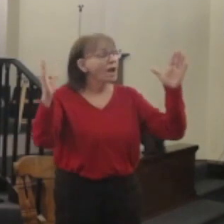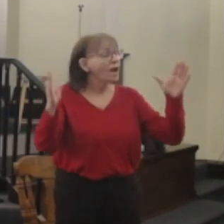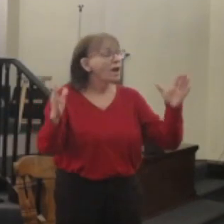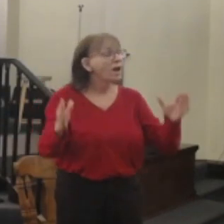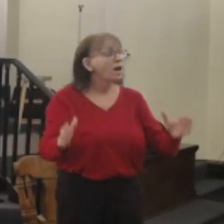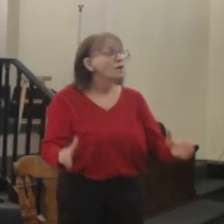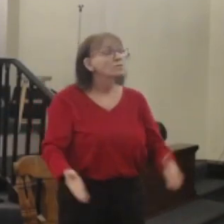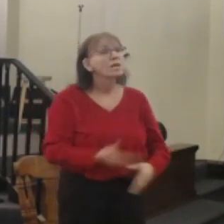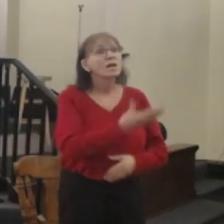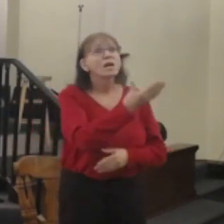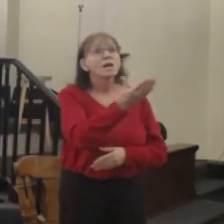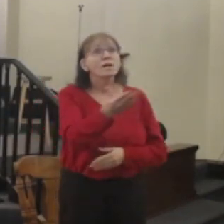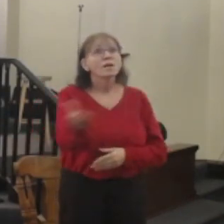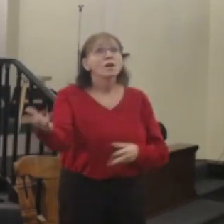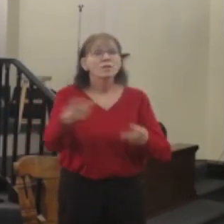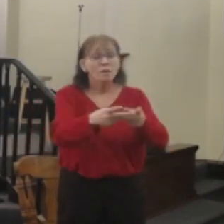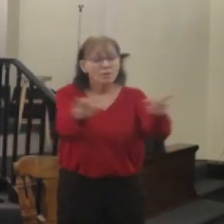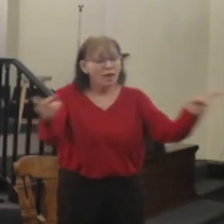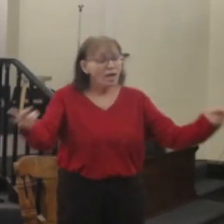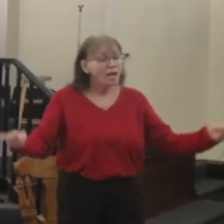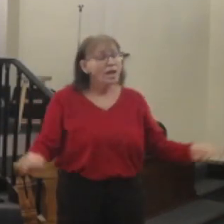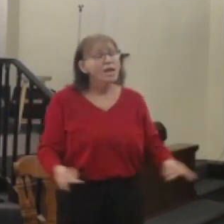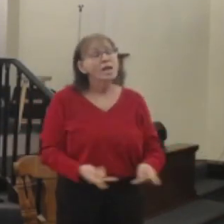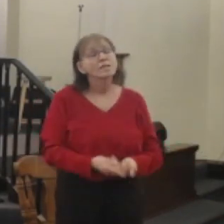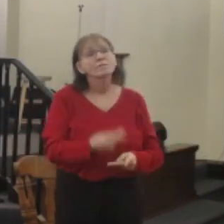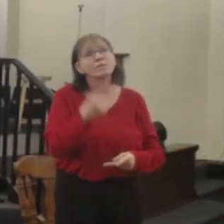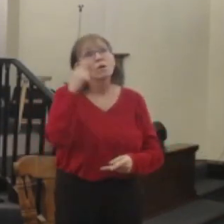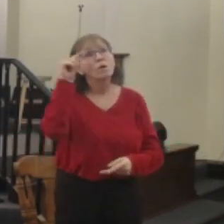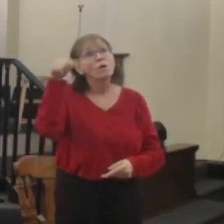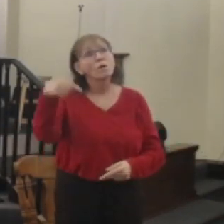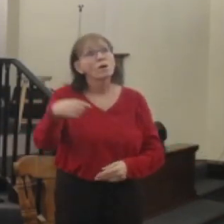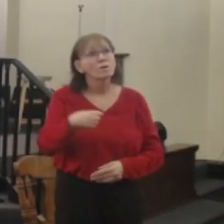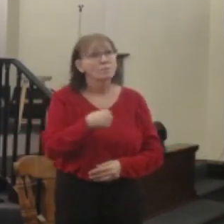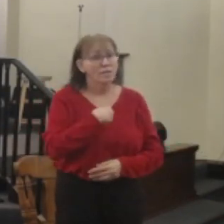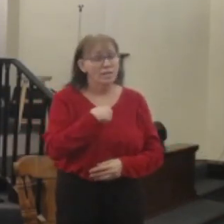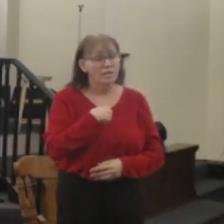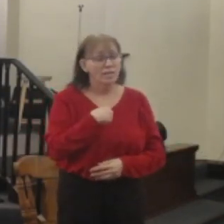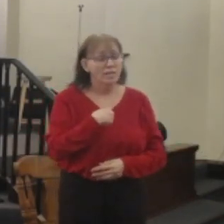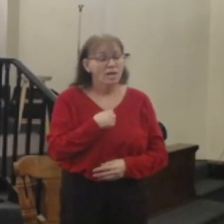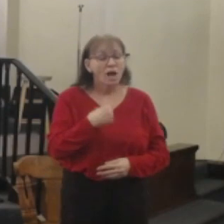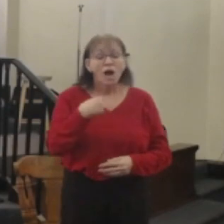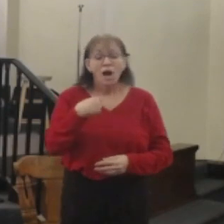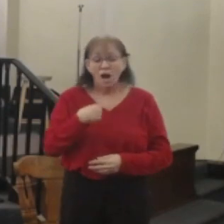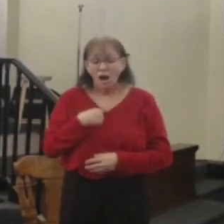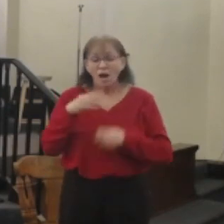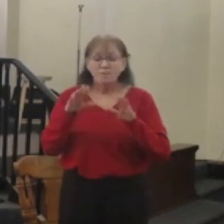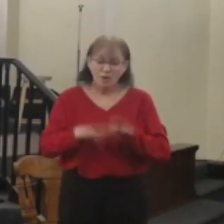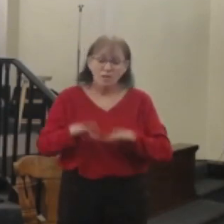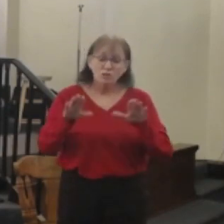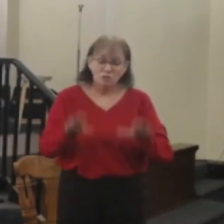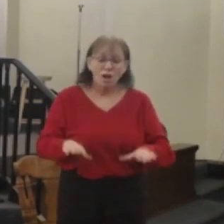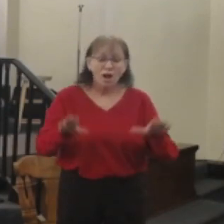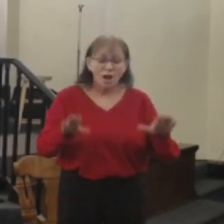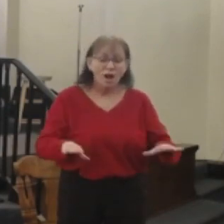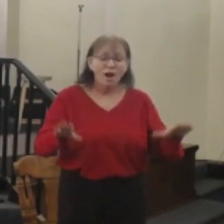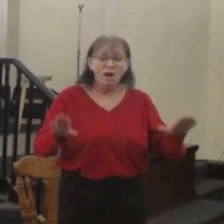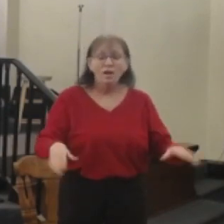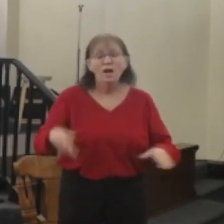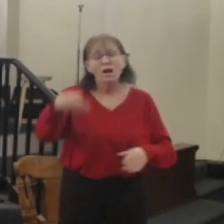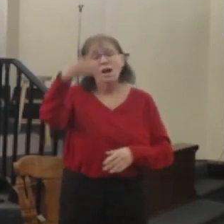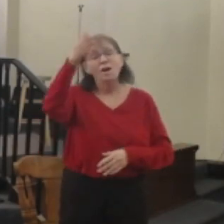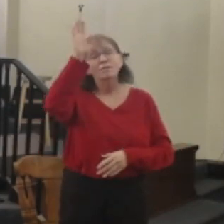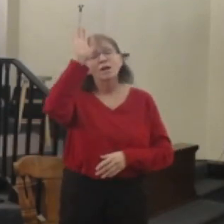Father's house, there's a place for me. I'm a